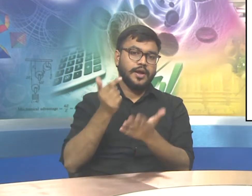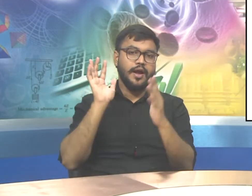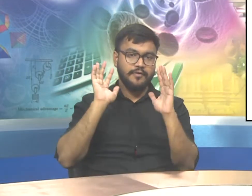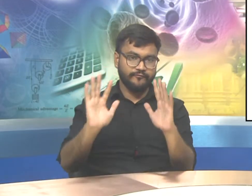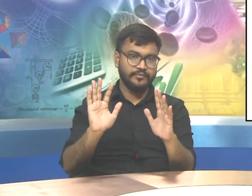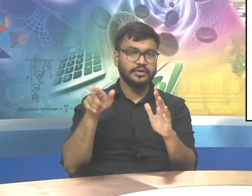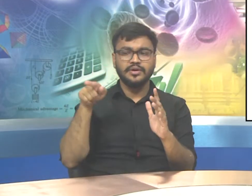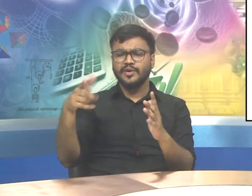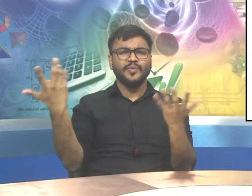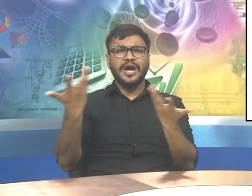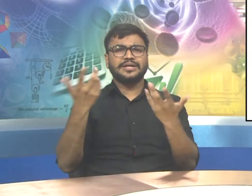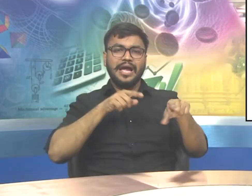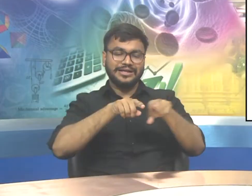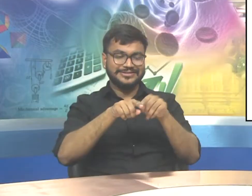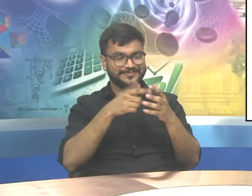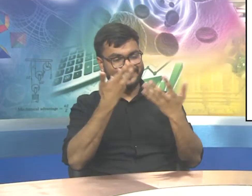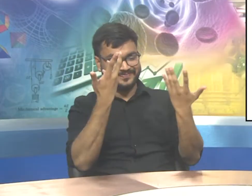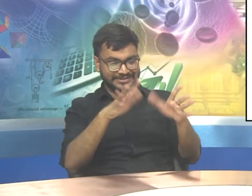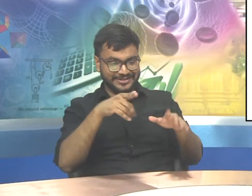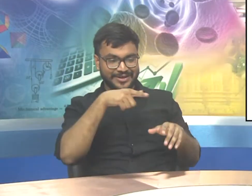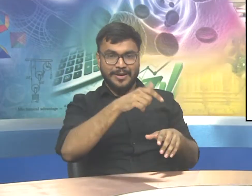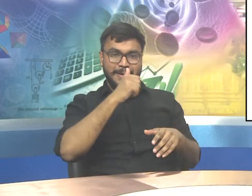and they also practiced fishing.